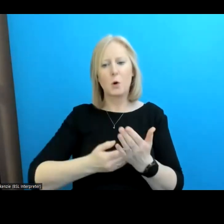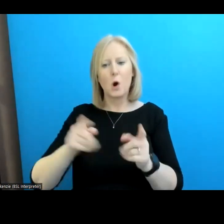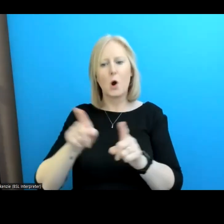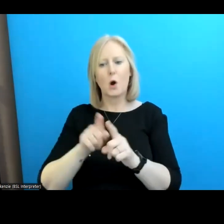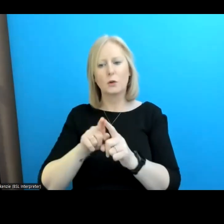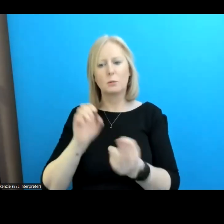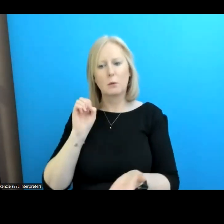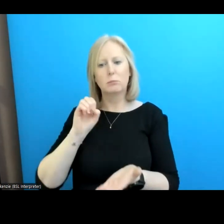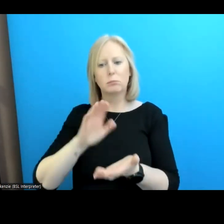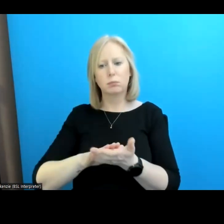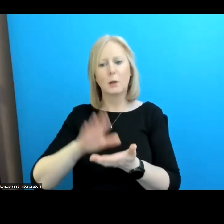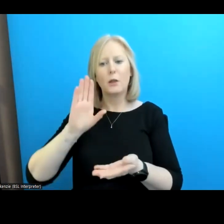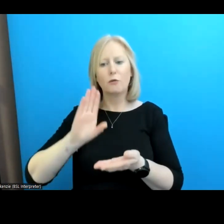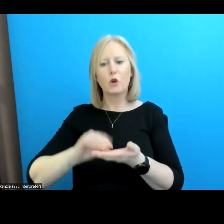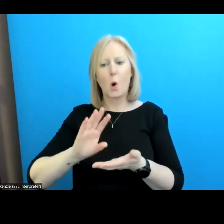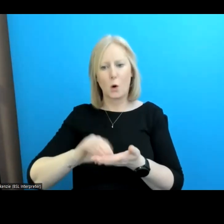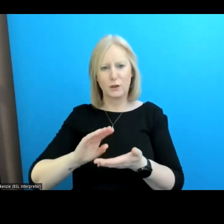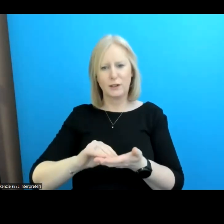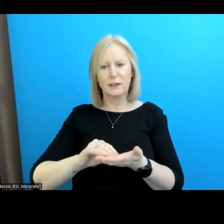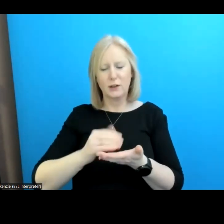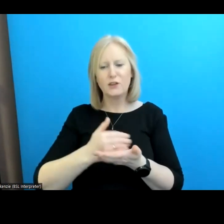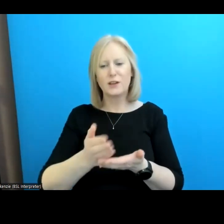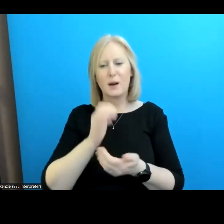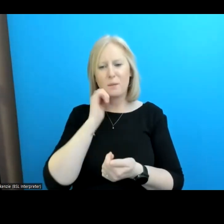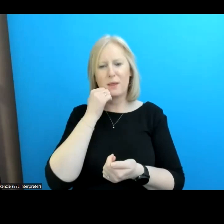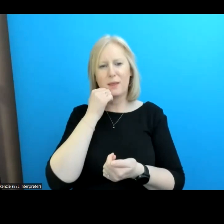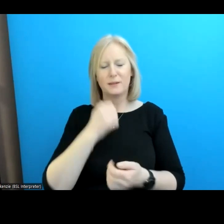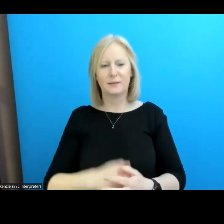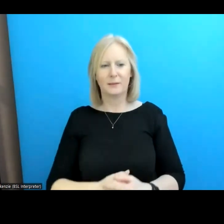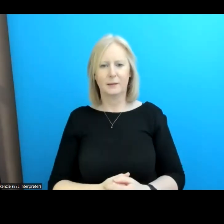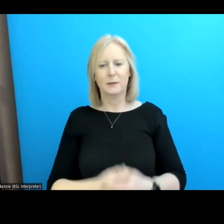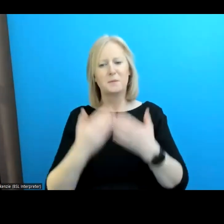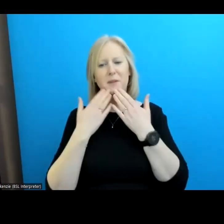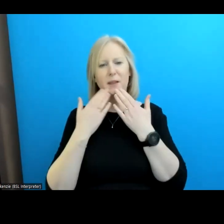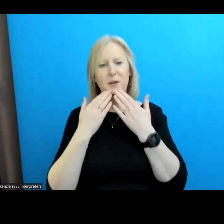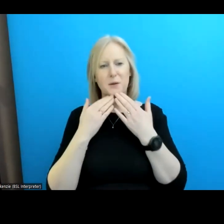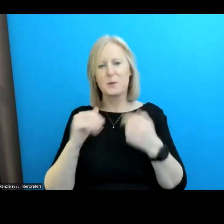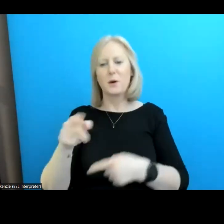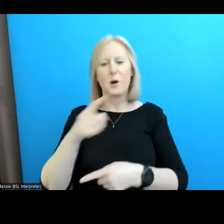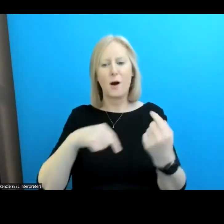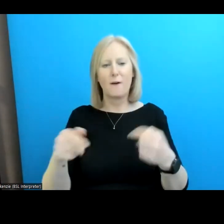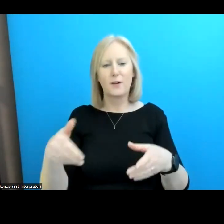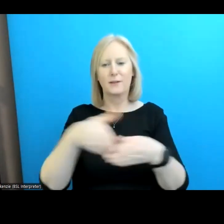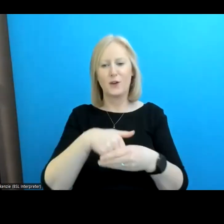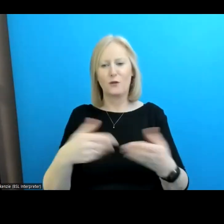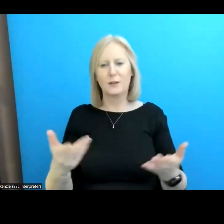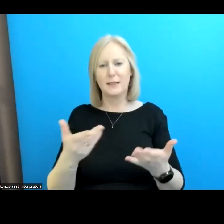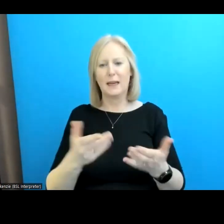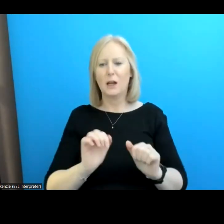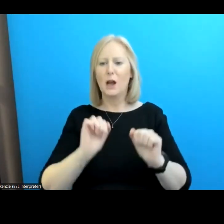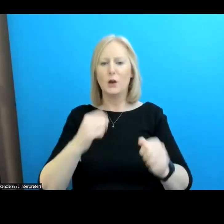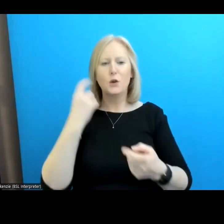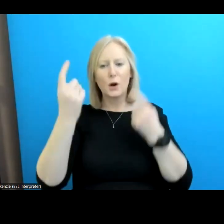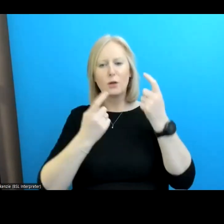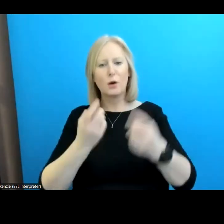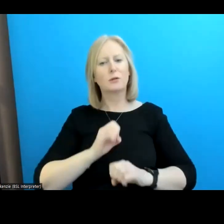in the coming weeks as well, as a further resource. So I just want to thank you all for participating today and sharing your thoughts. And